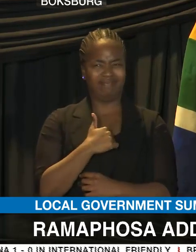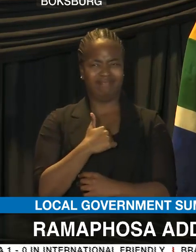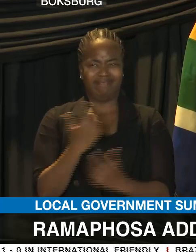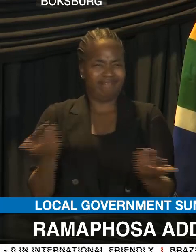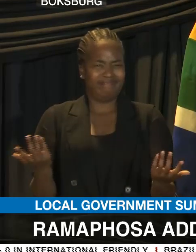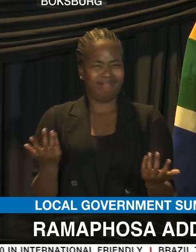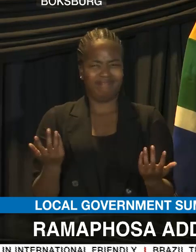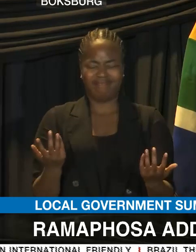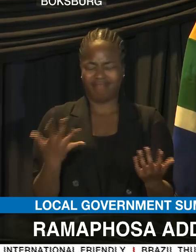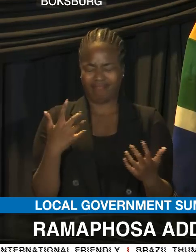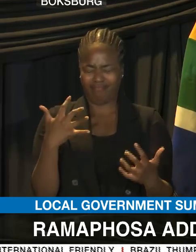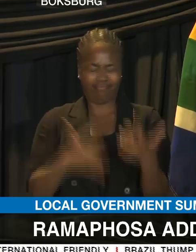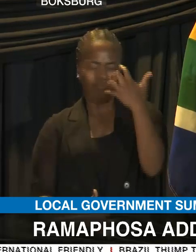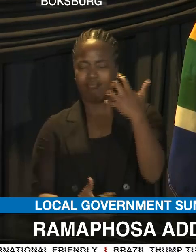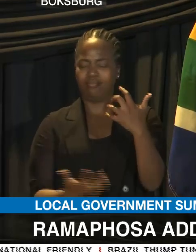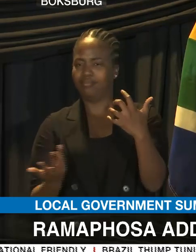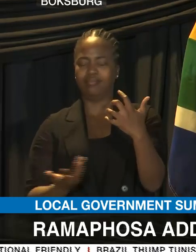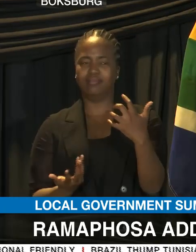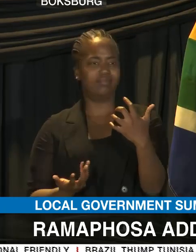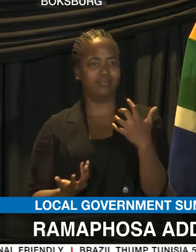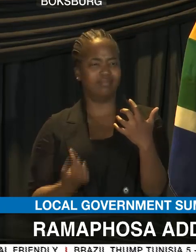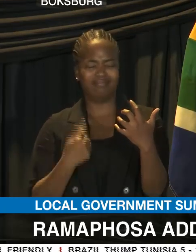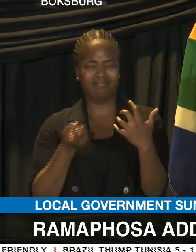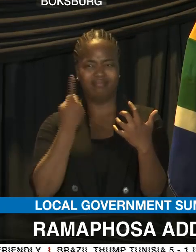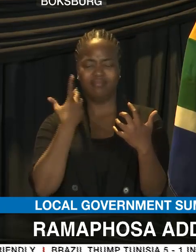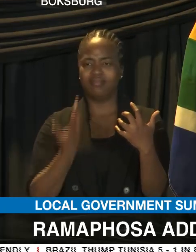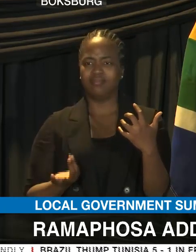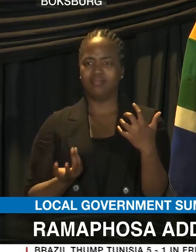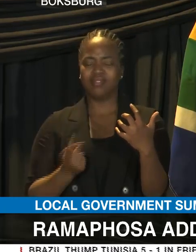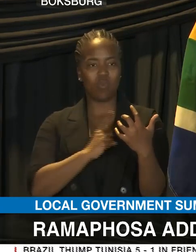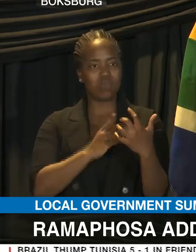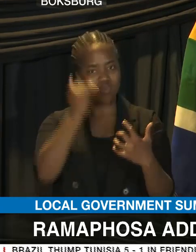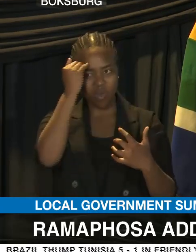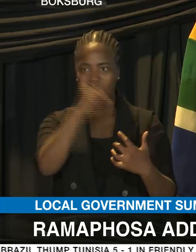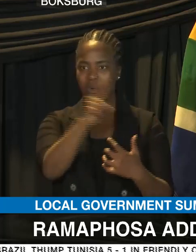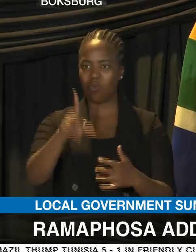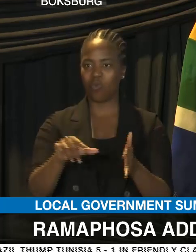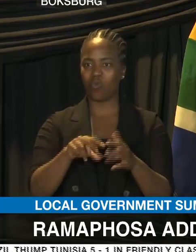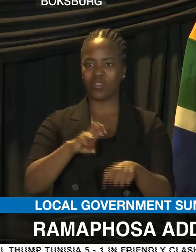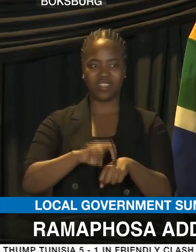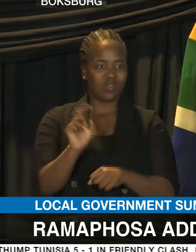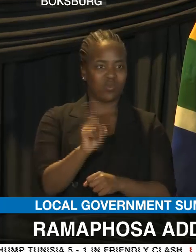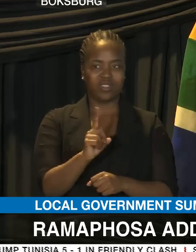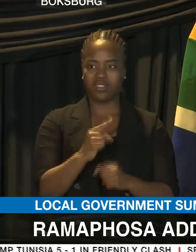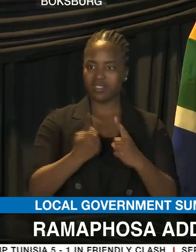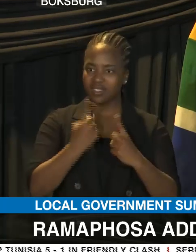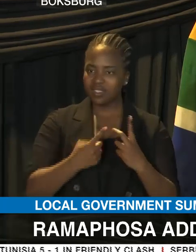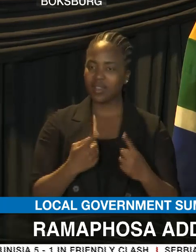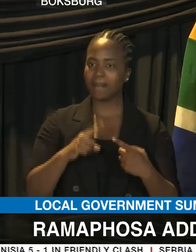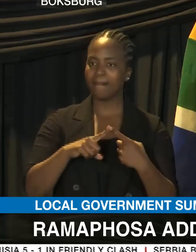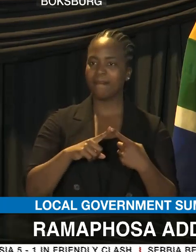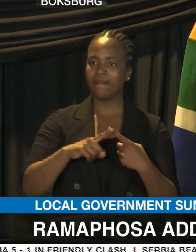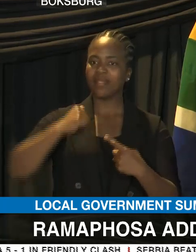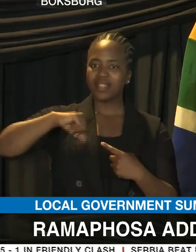is completely devoid of identifying the key priorities by the key players. The